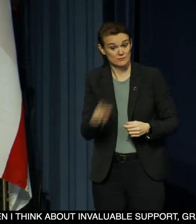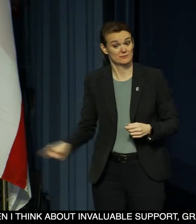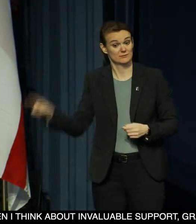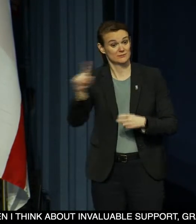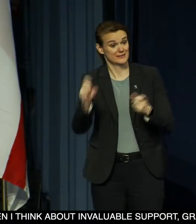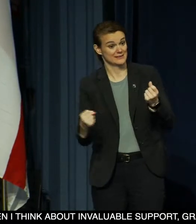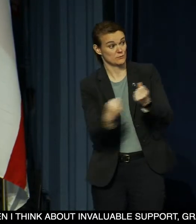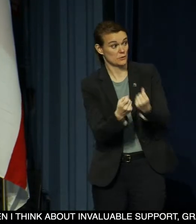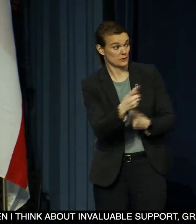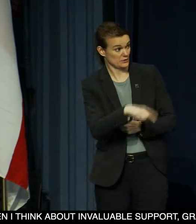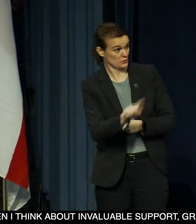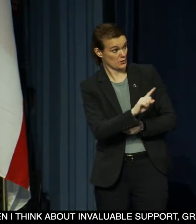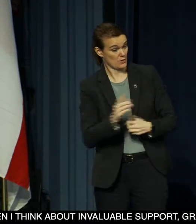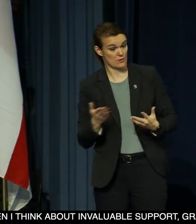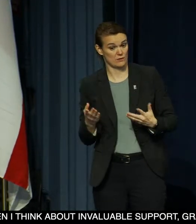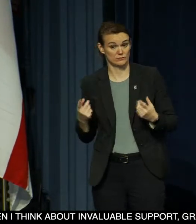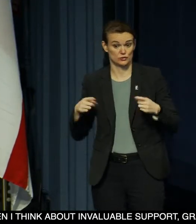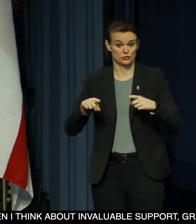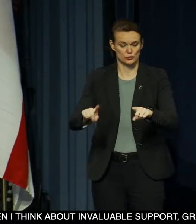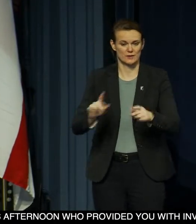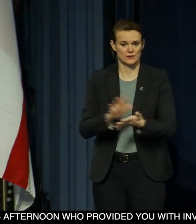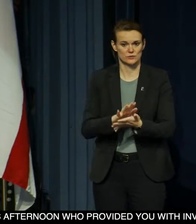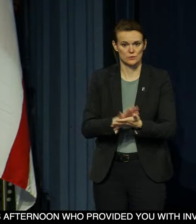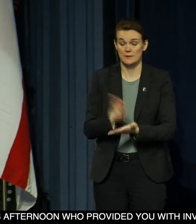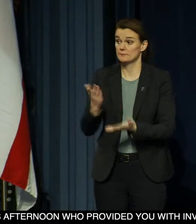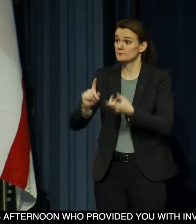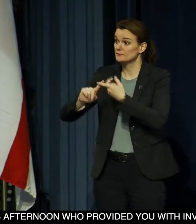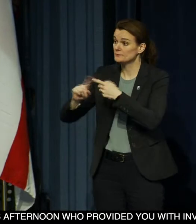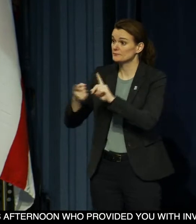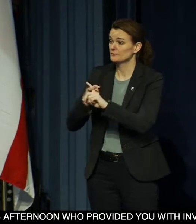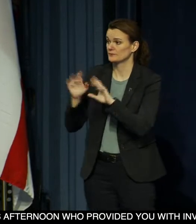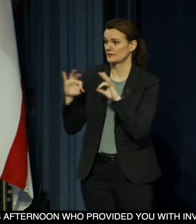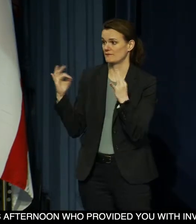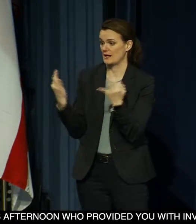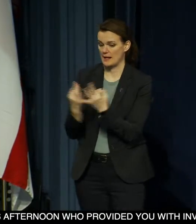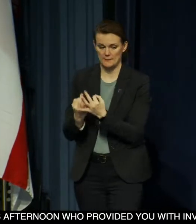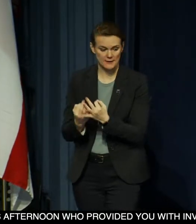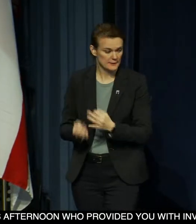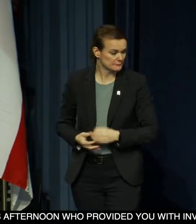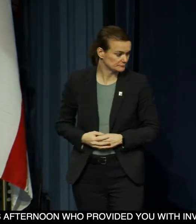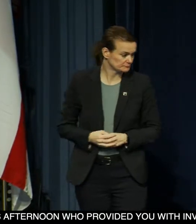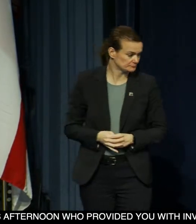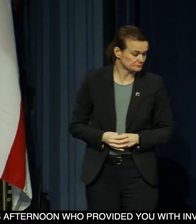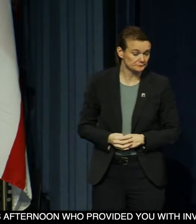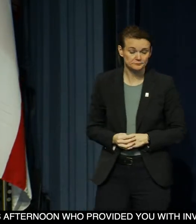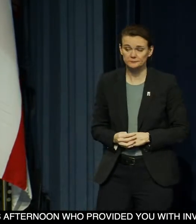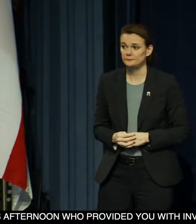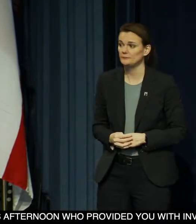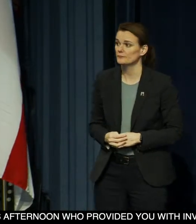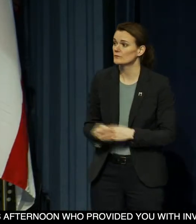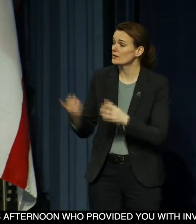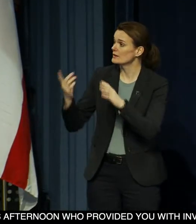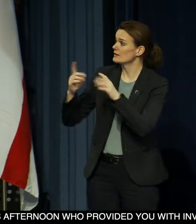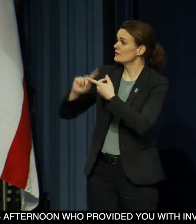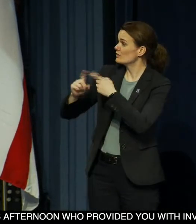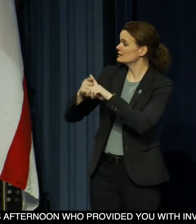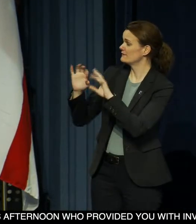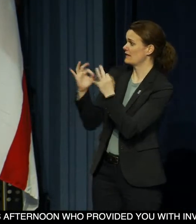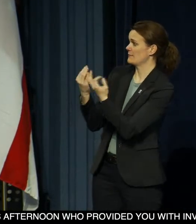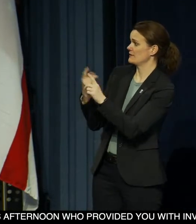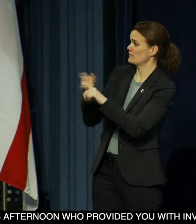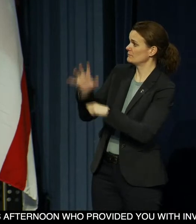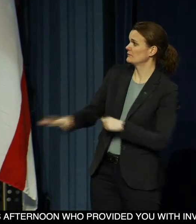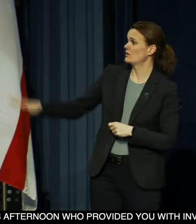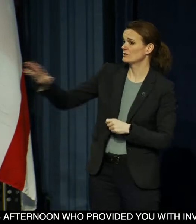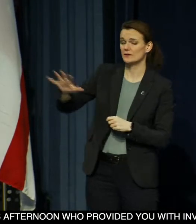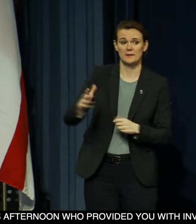studies. Whether they're family or friends, excuse me, in the audience, whether they are amazing